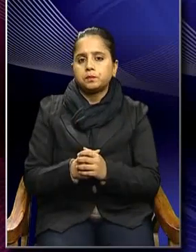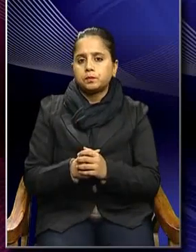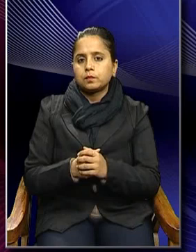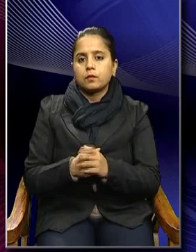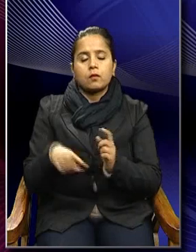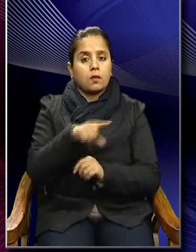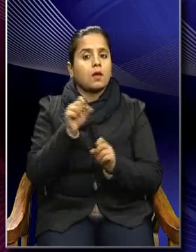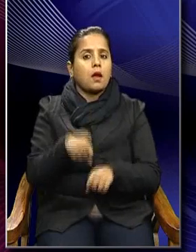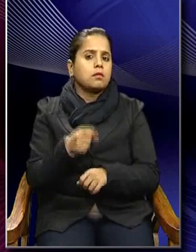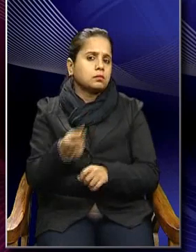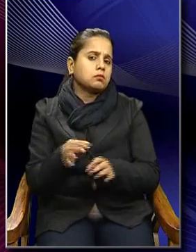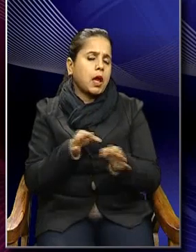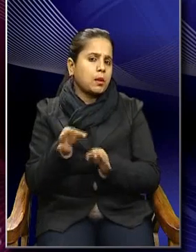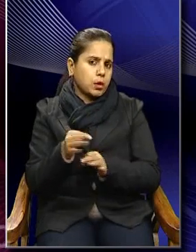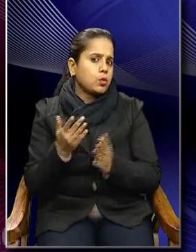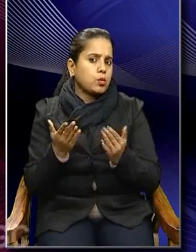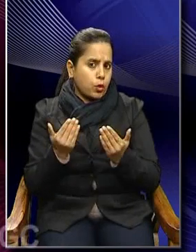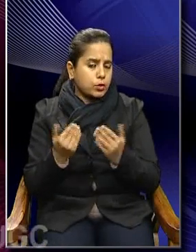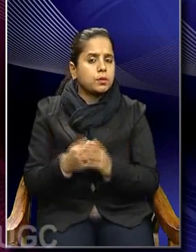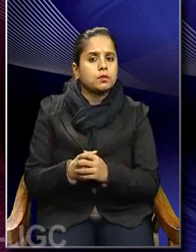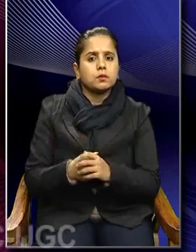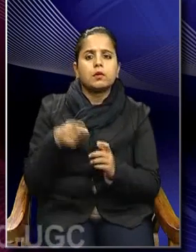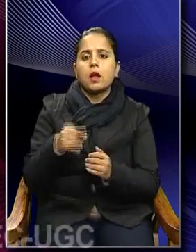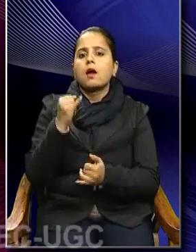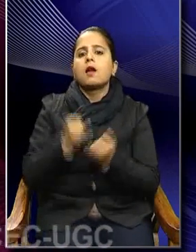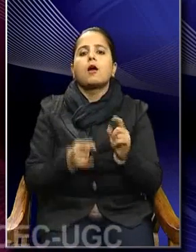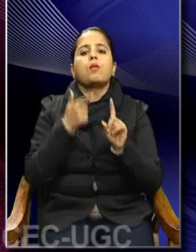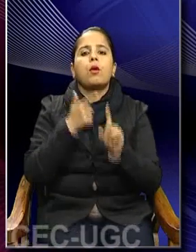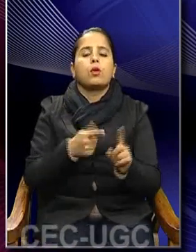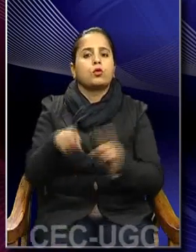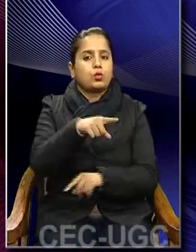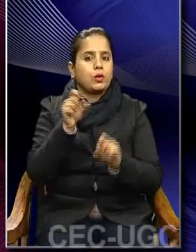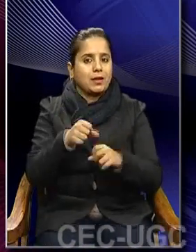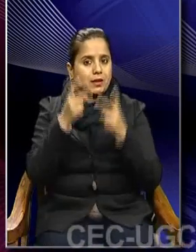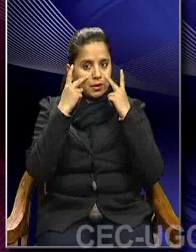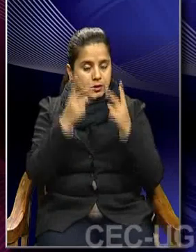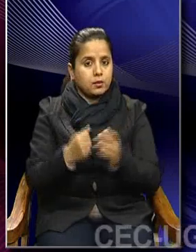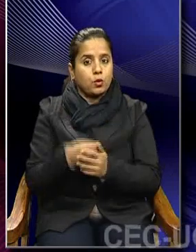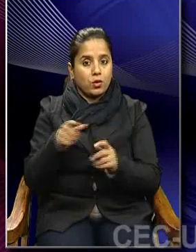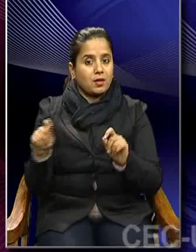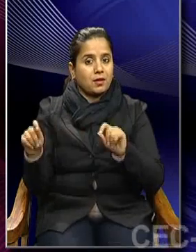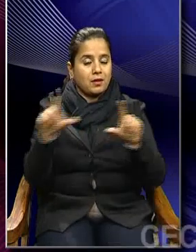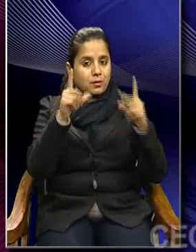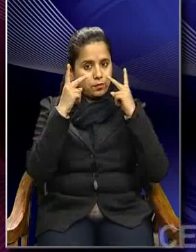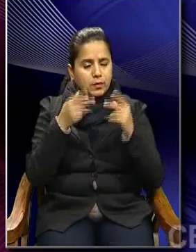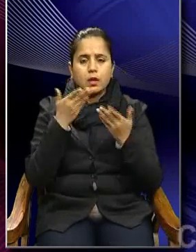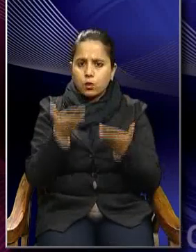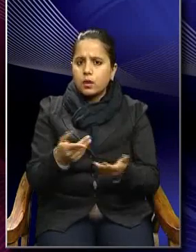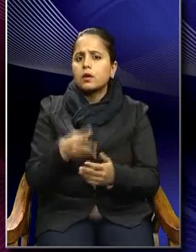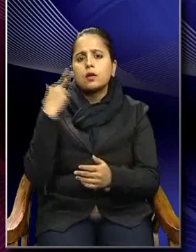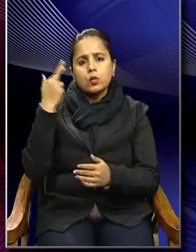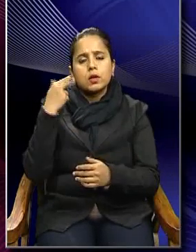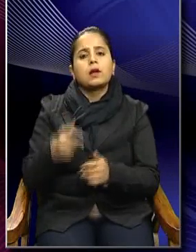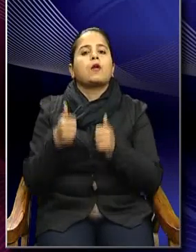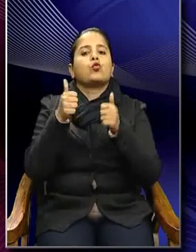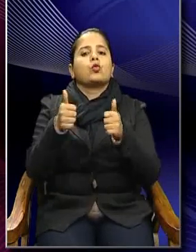that can also be meaningful is the last point that you can see on your slide, and therefore the